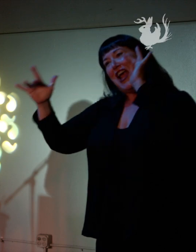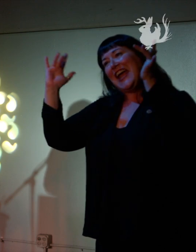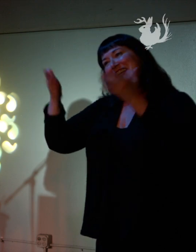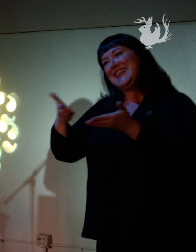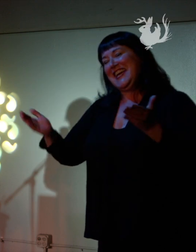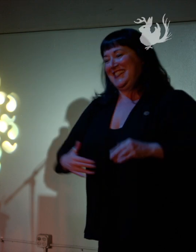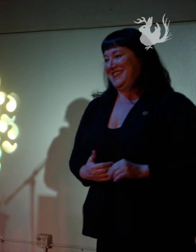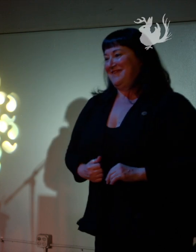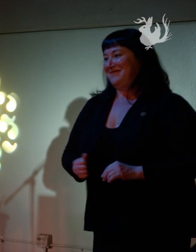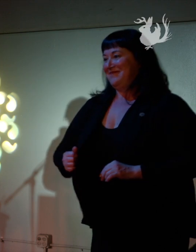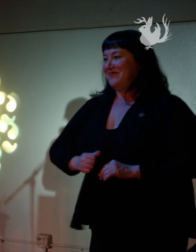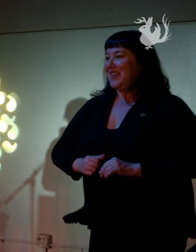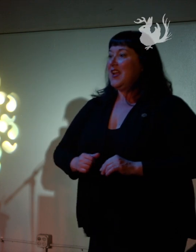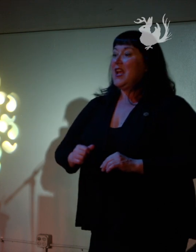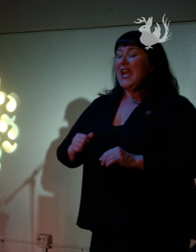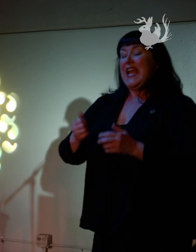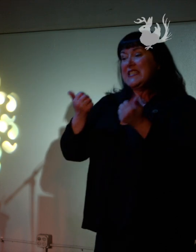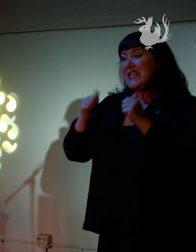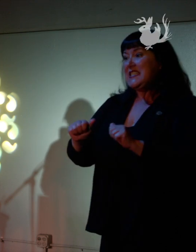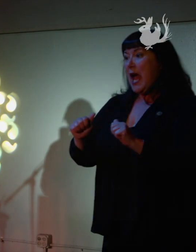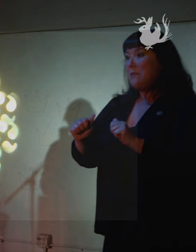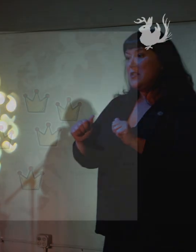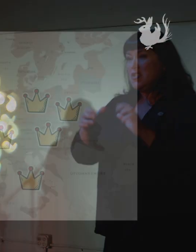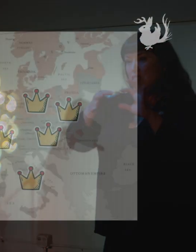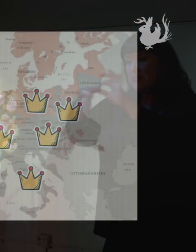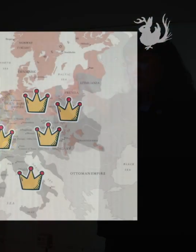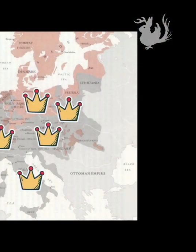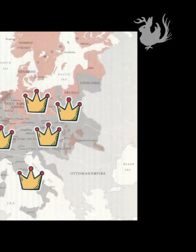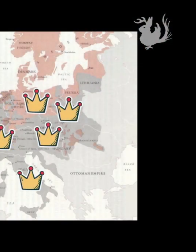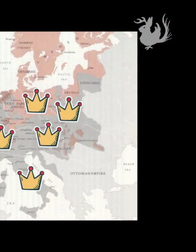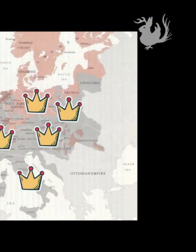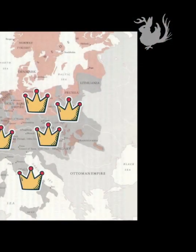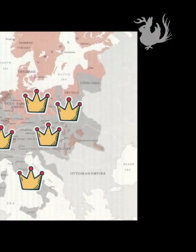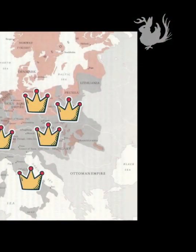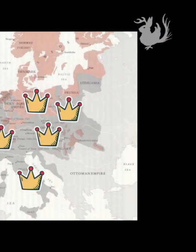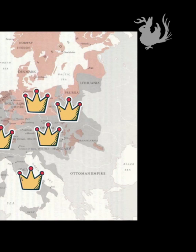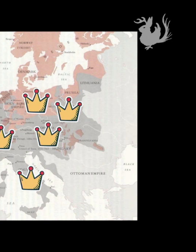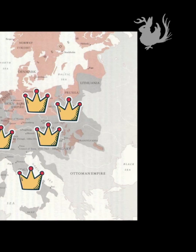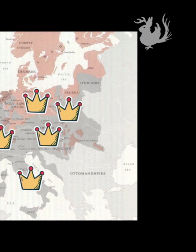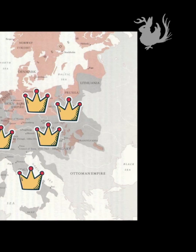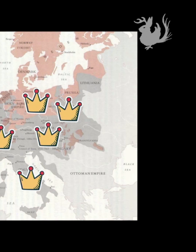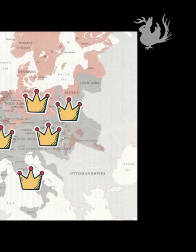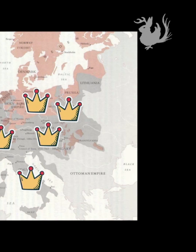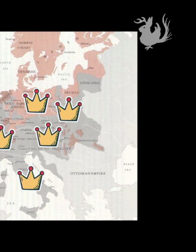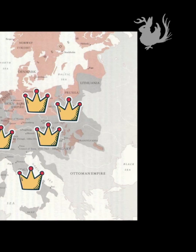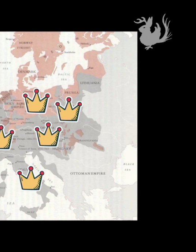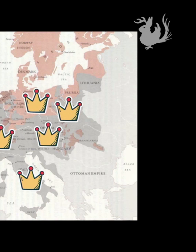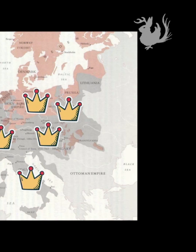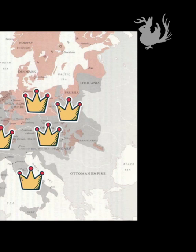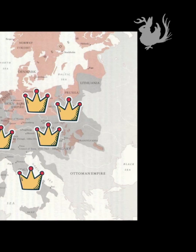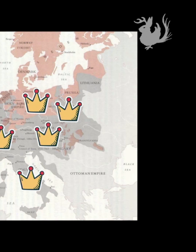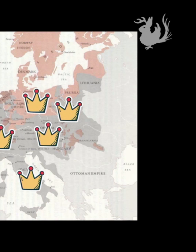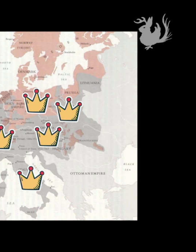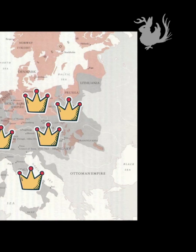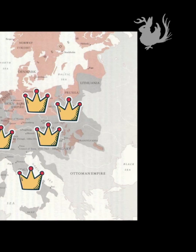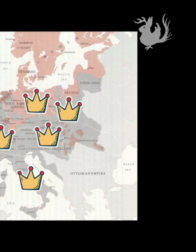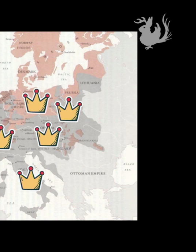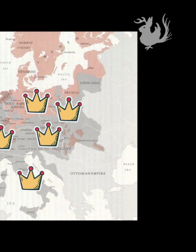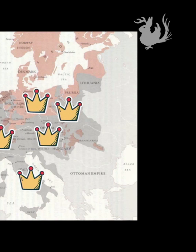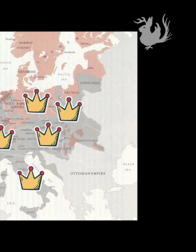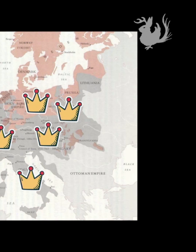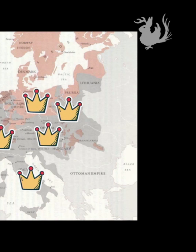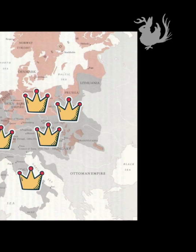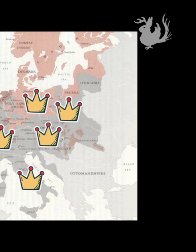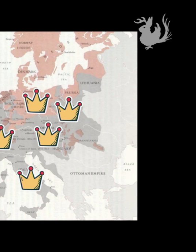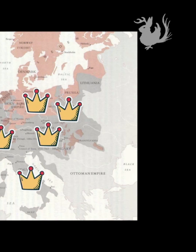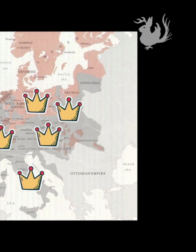His attempts to unite the religious factions only made the region more vulnerable, and eventually he kind of gives up on any semblance of leadership and moves his residence